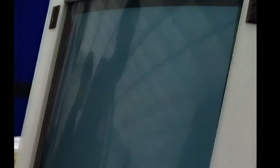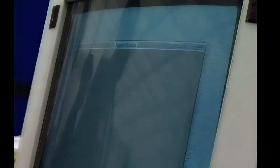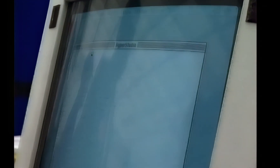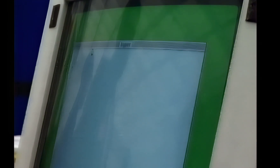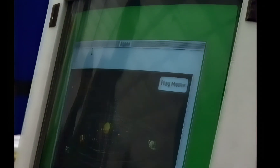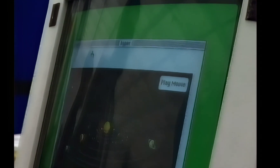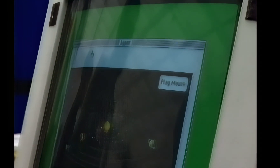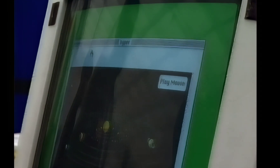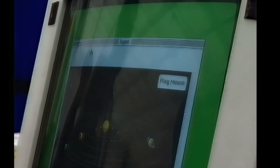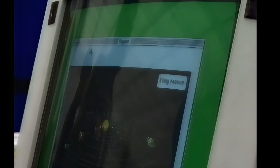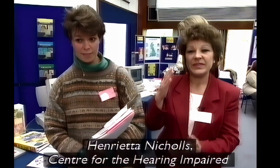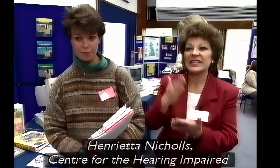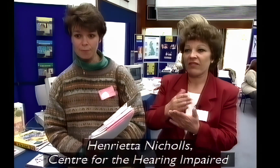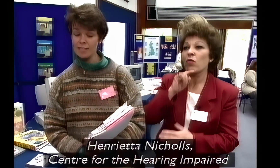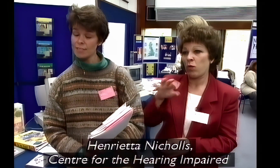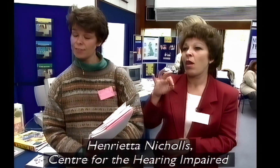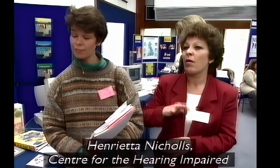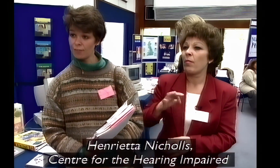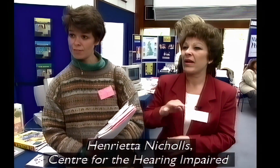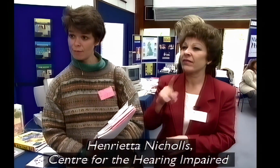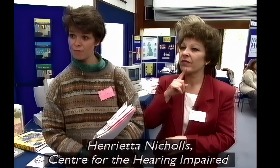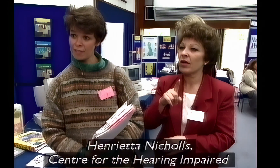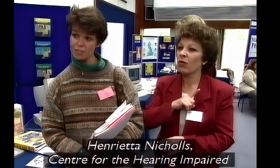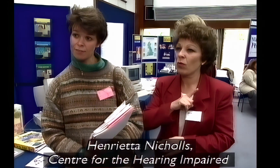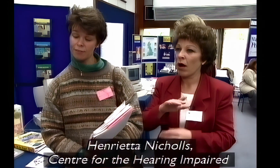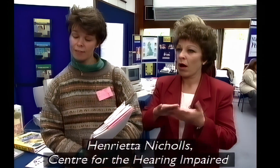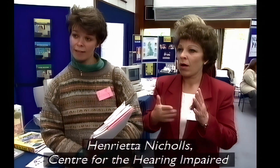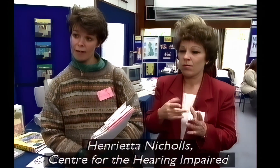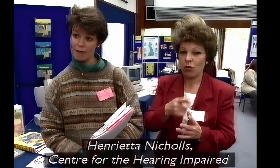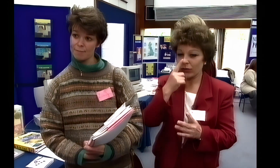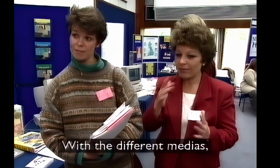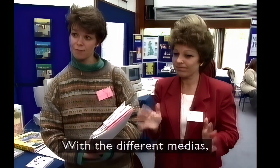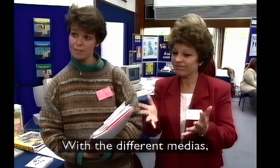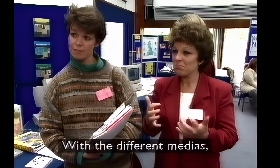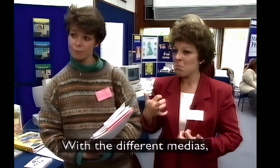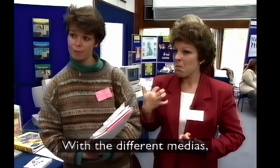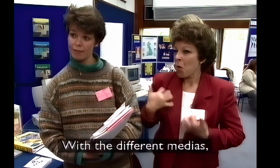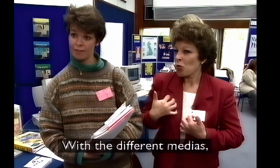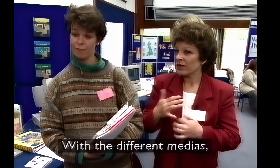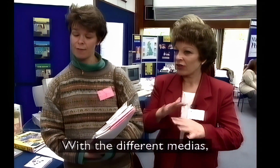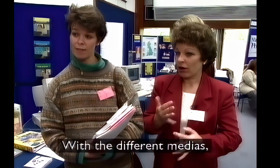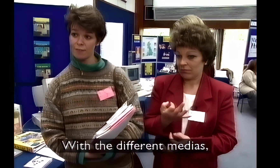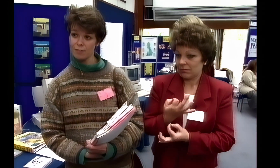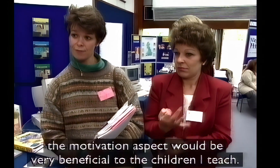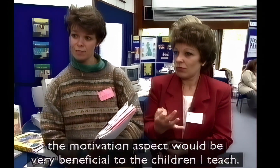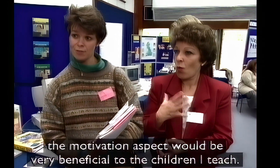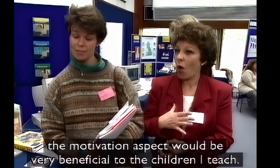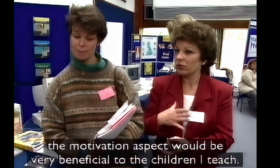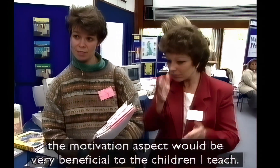that I think with the different medias that you can use, the motivation aspect of it would be, I think, very beneficial for the children that I'm teaching